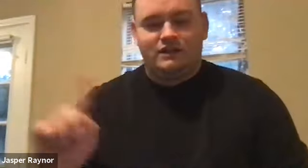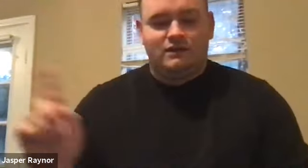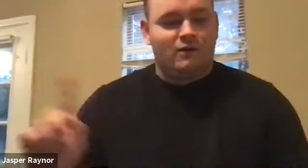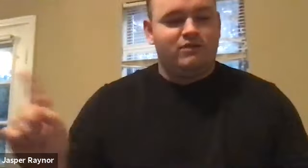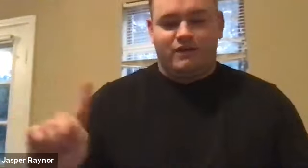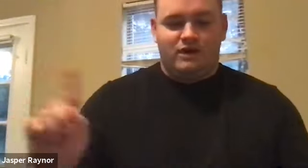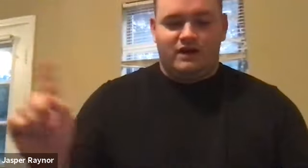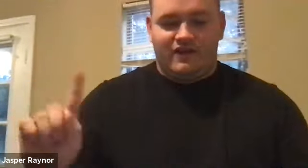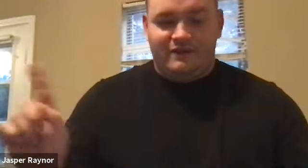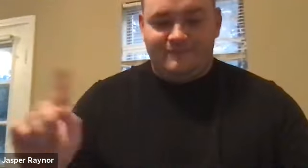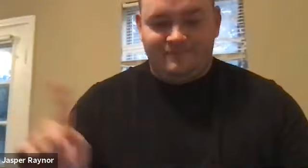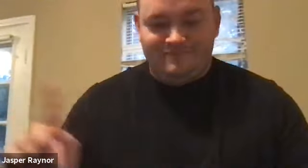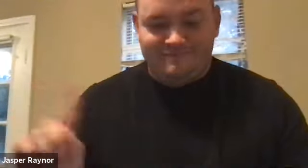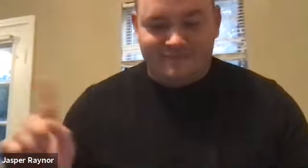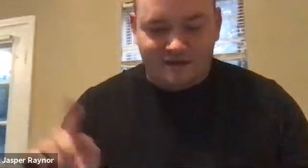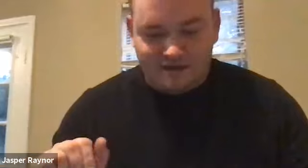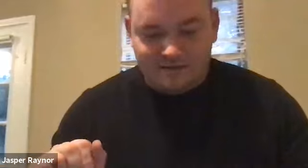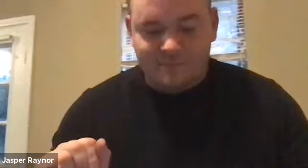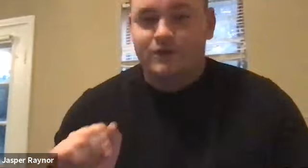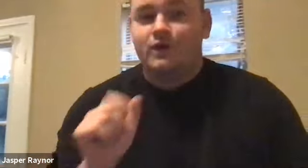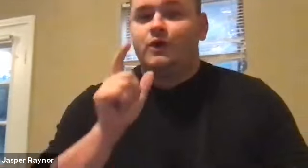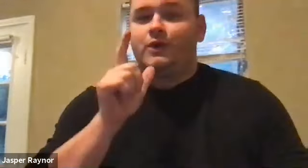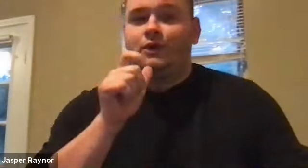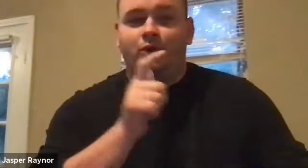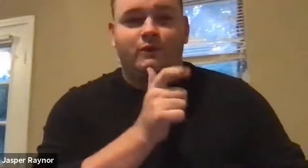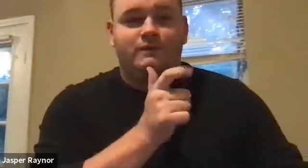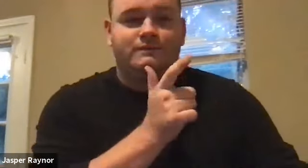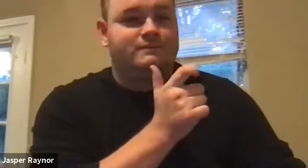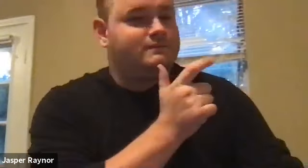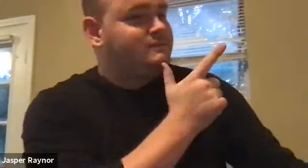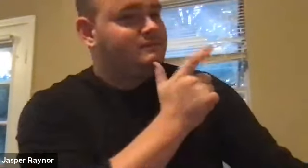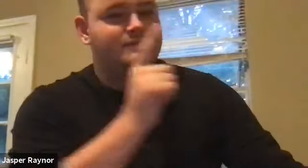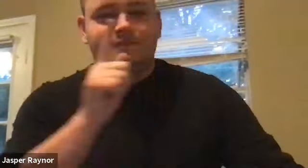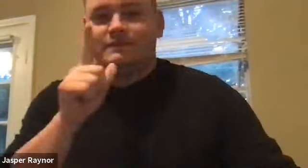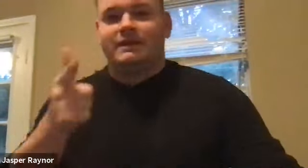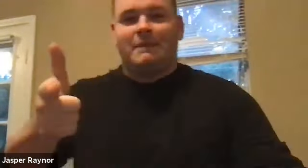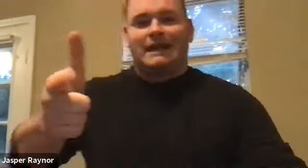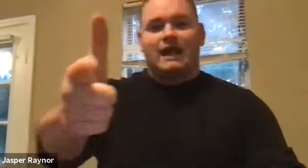Oh, brother, well, now. Who? Make a gun.